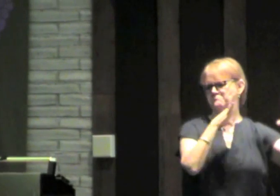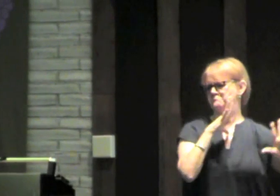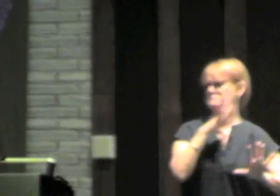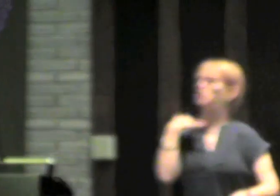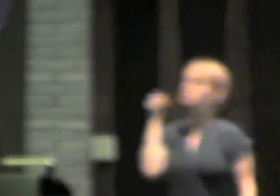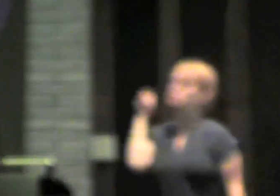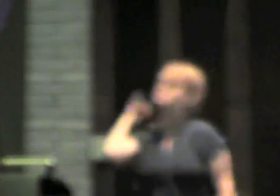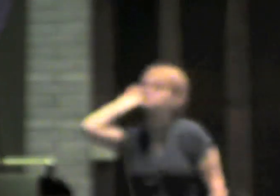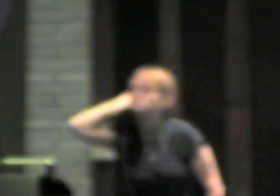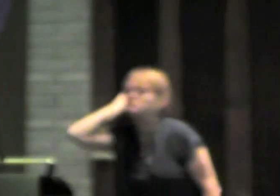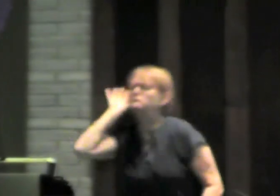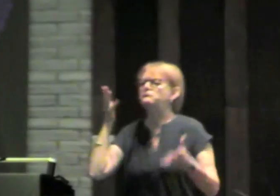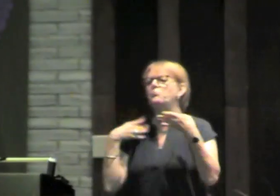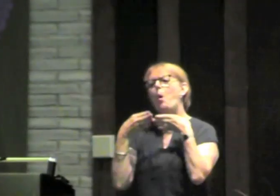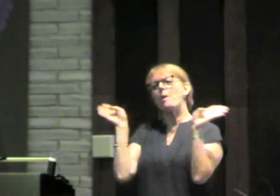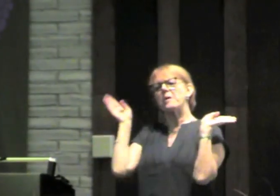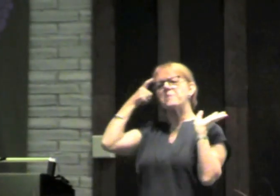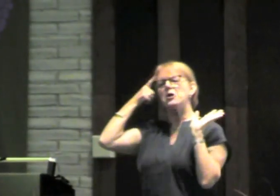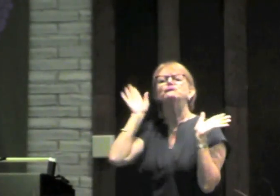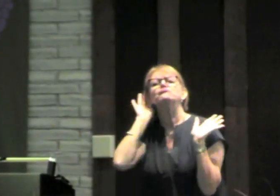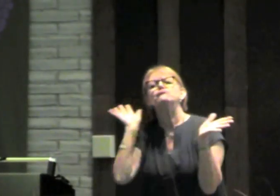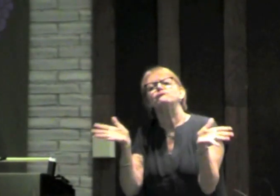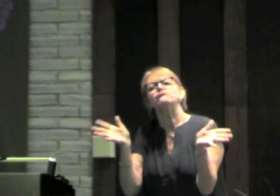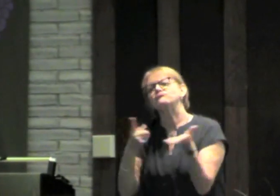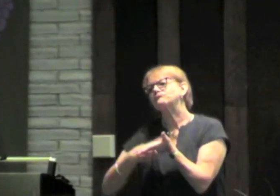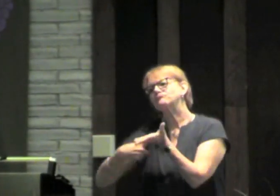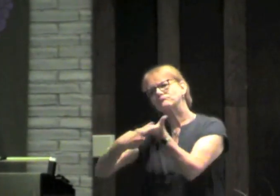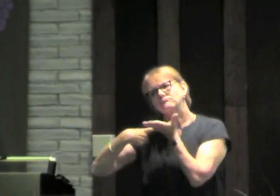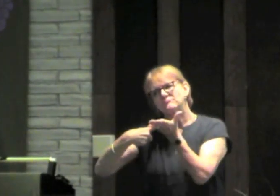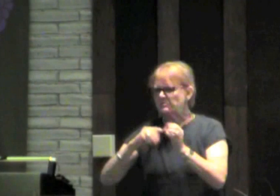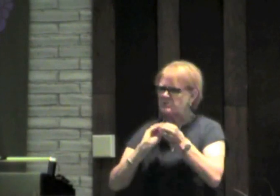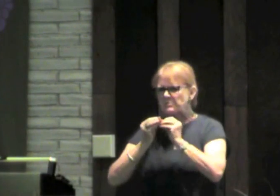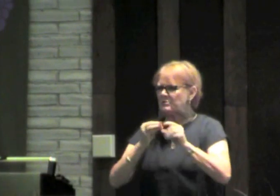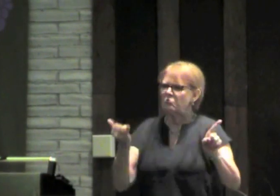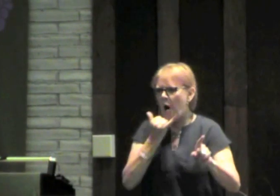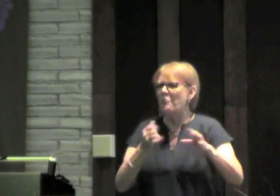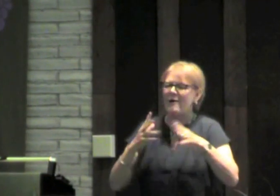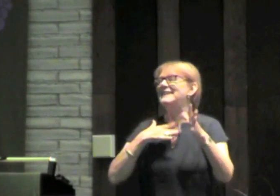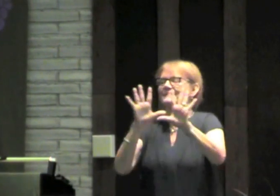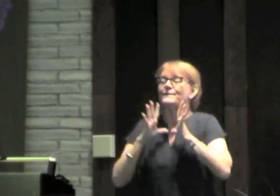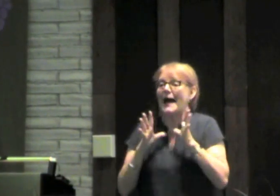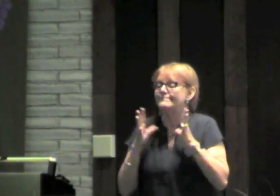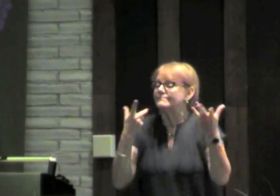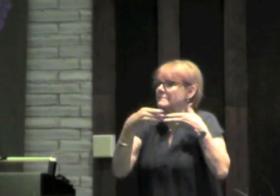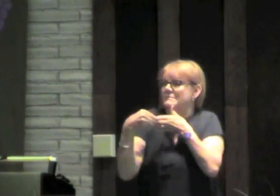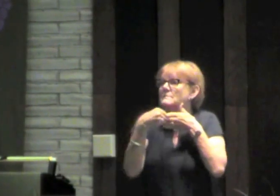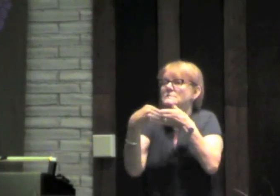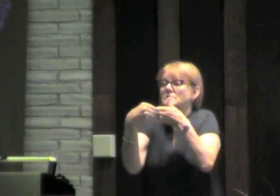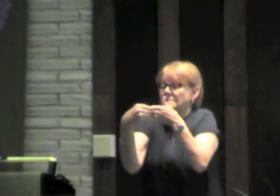because our deaf guide was Orthodox Jewish and did not believe that Jesus was the Messiah, but we had